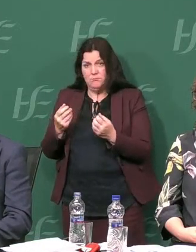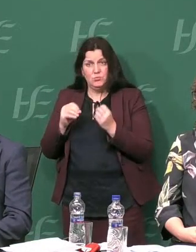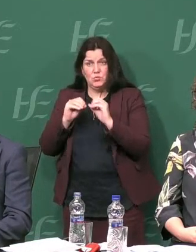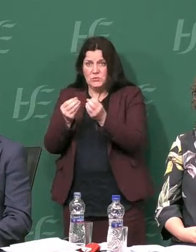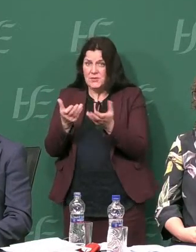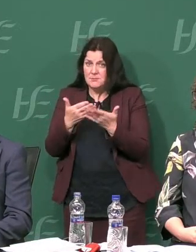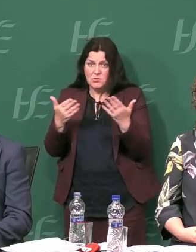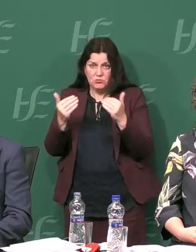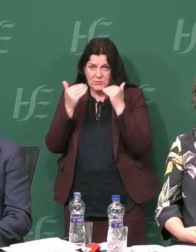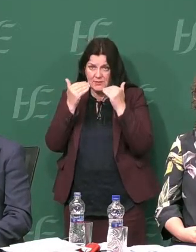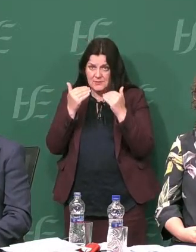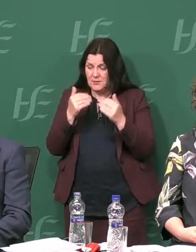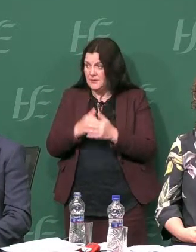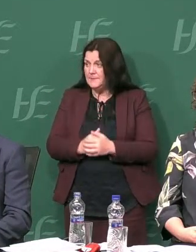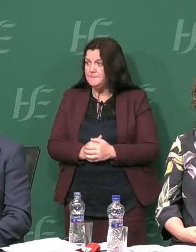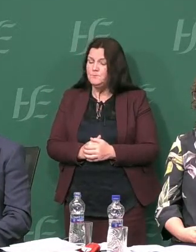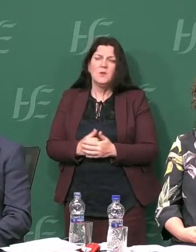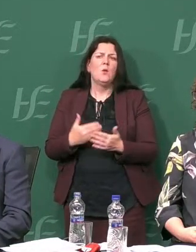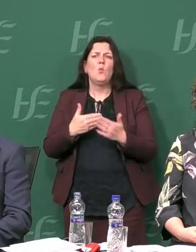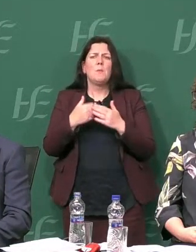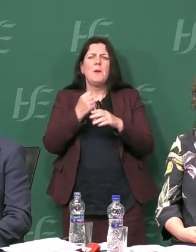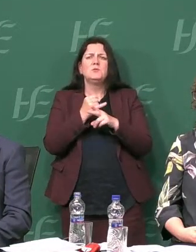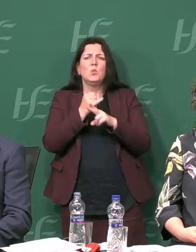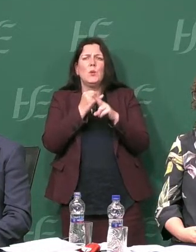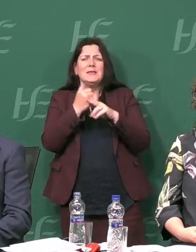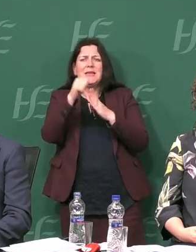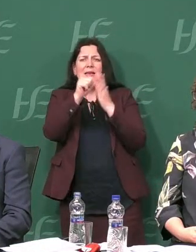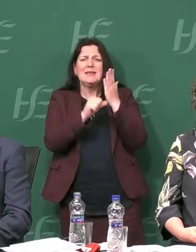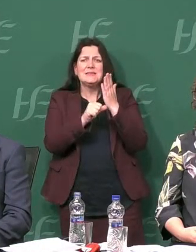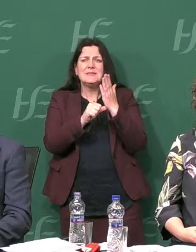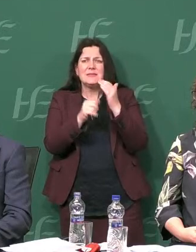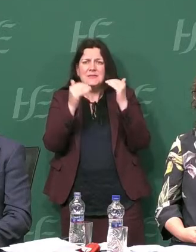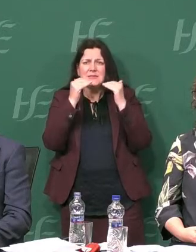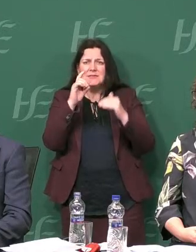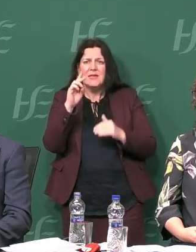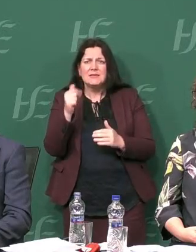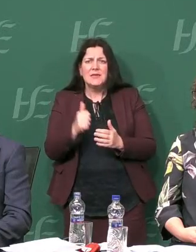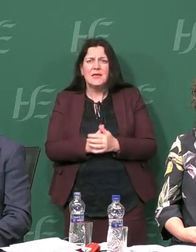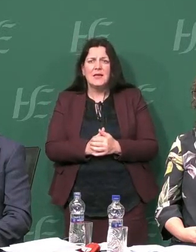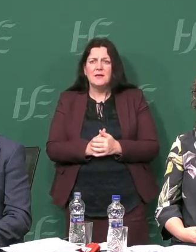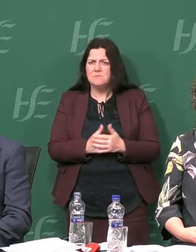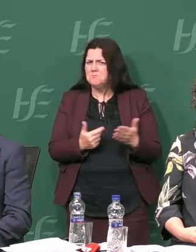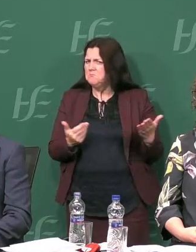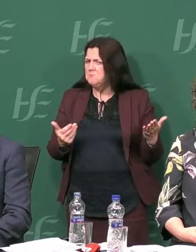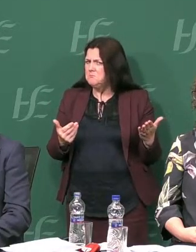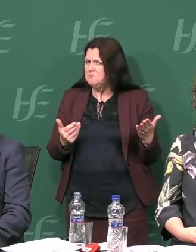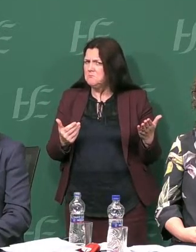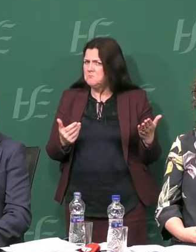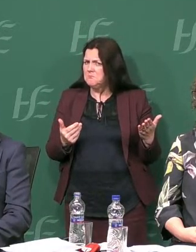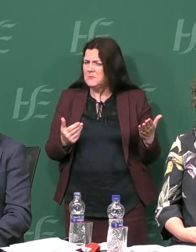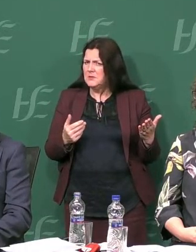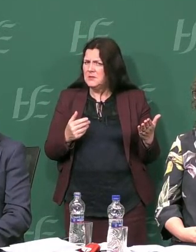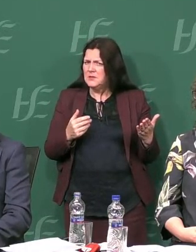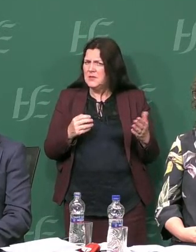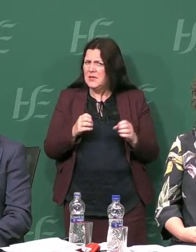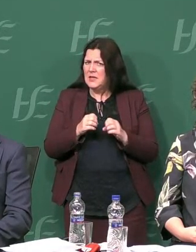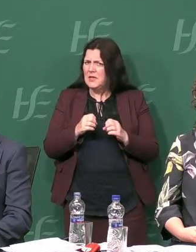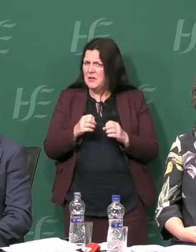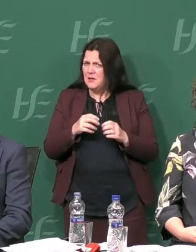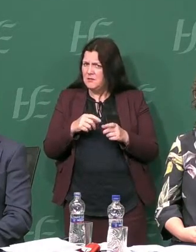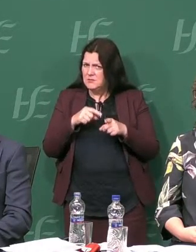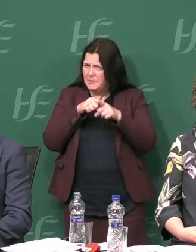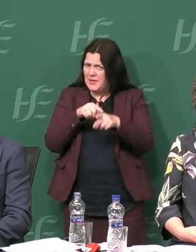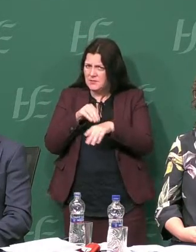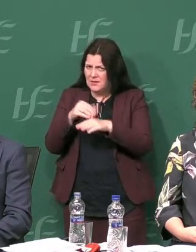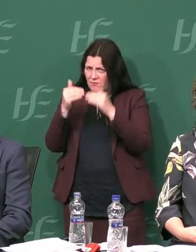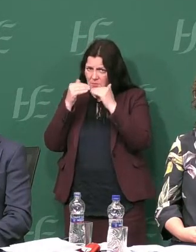today. And just what about waiting list data and the NTPF? Is that there? Yeah. Presumably rely on